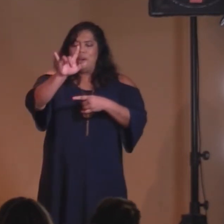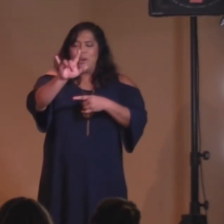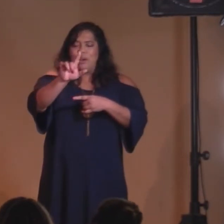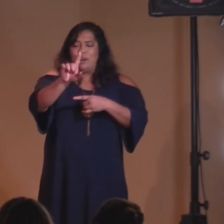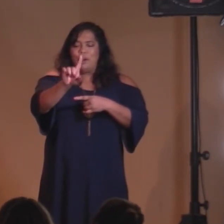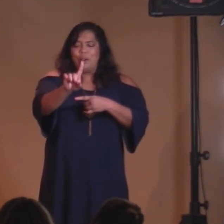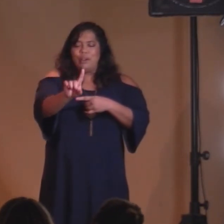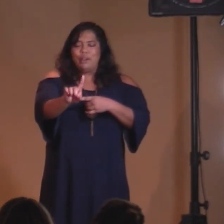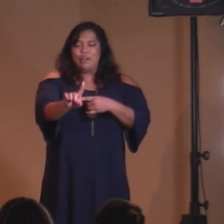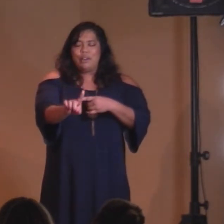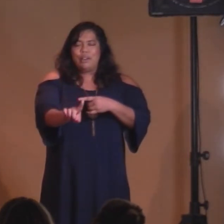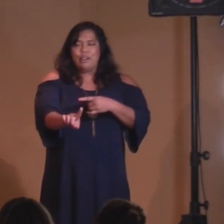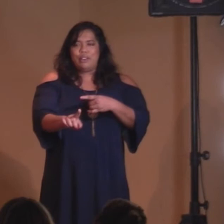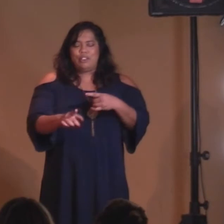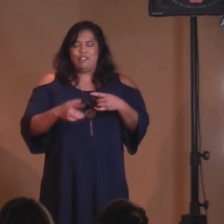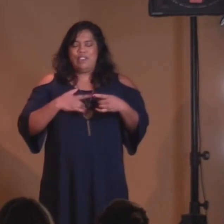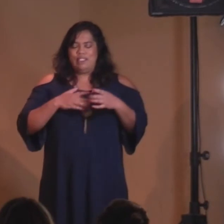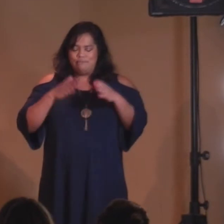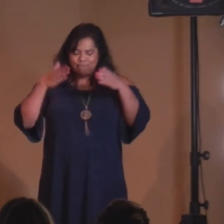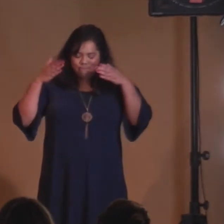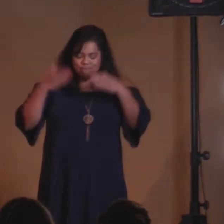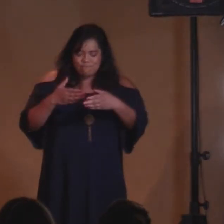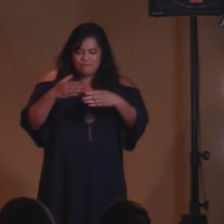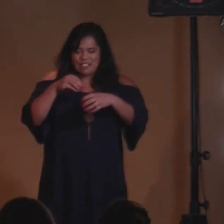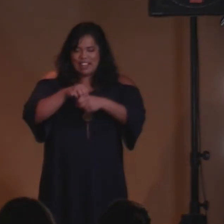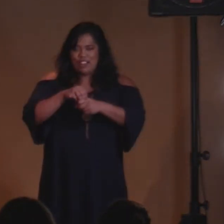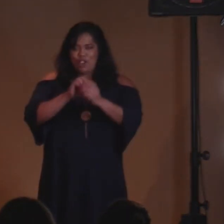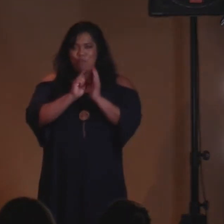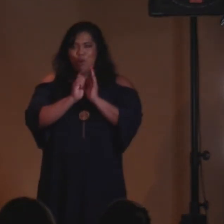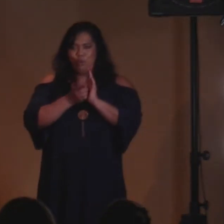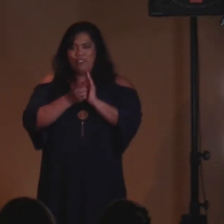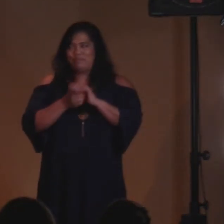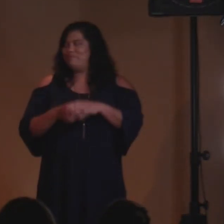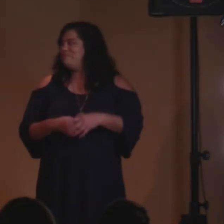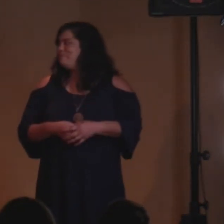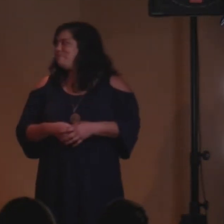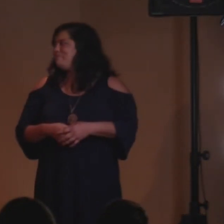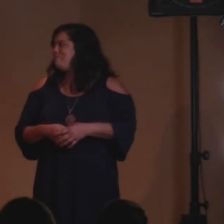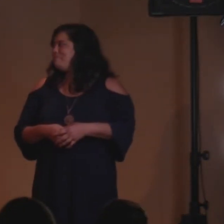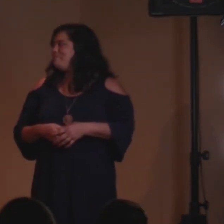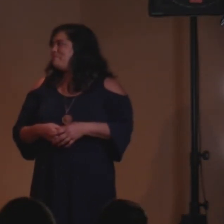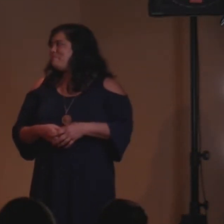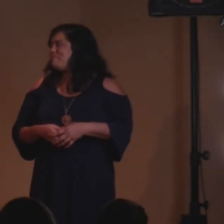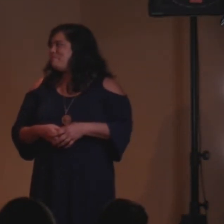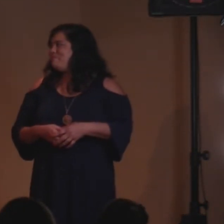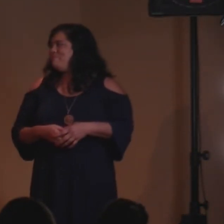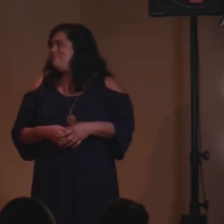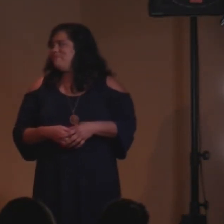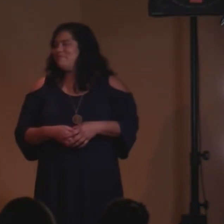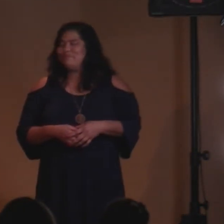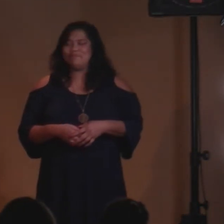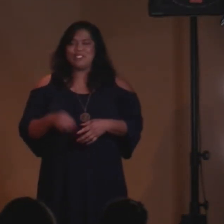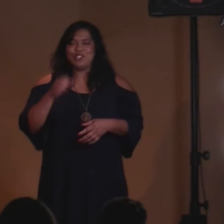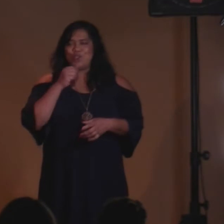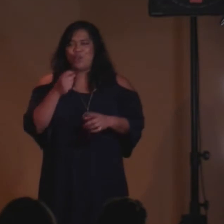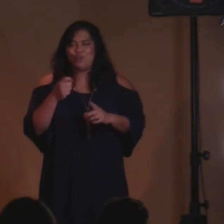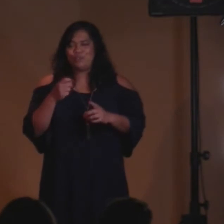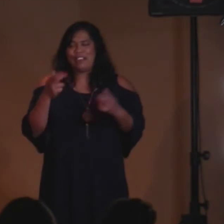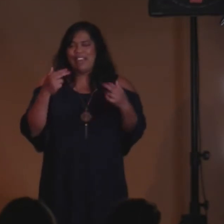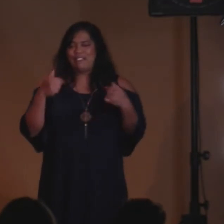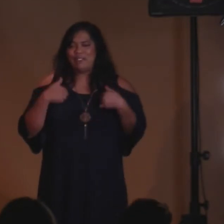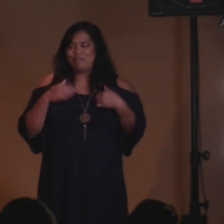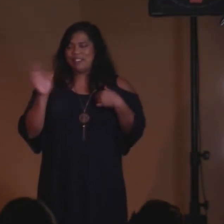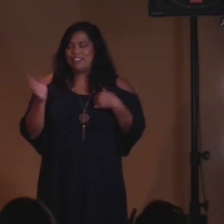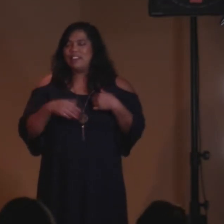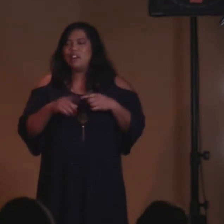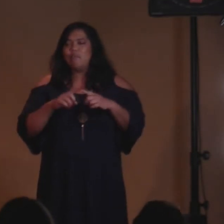The challenge is, how do we find more opportunities in our lives? Don't laugh at me. We find opportunities in our lives